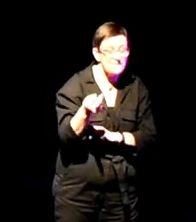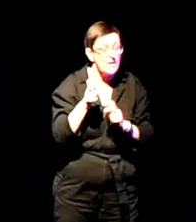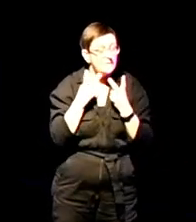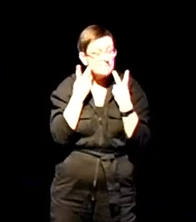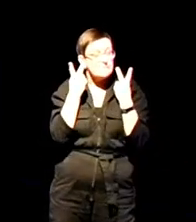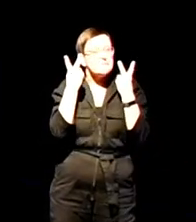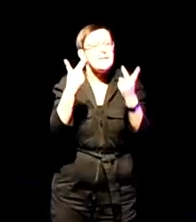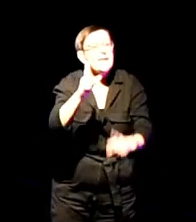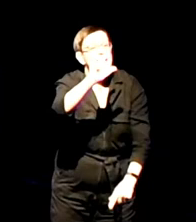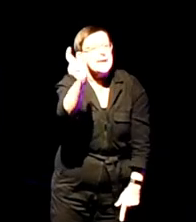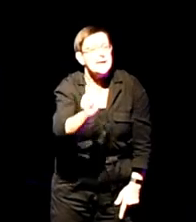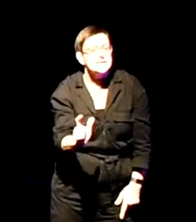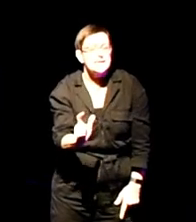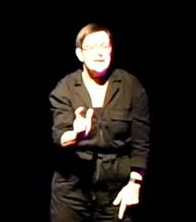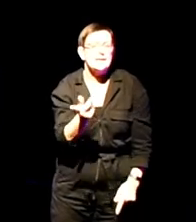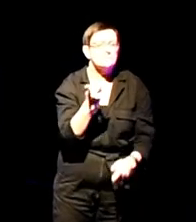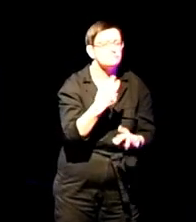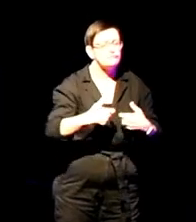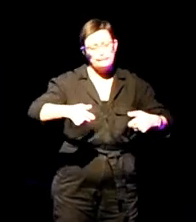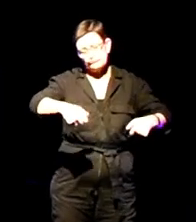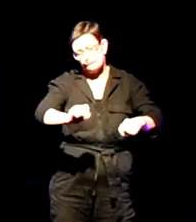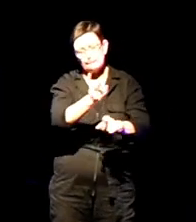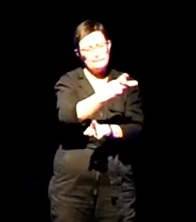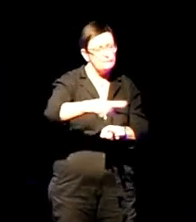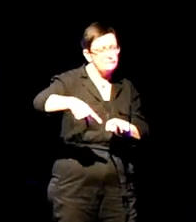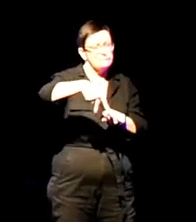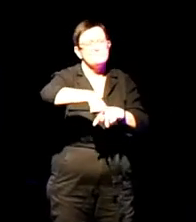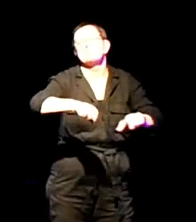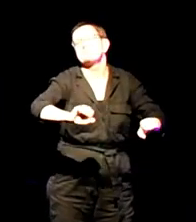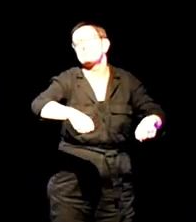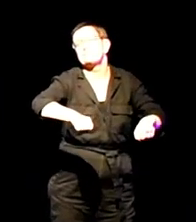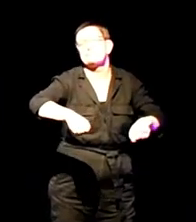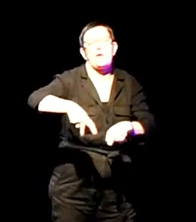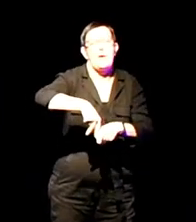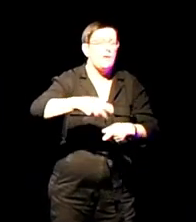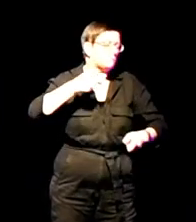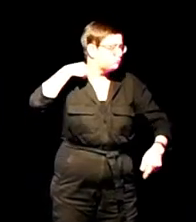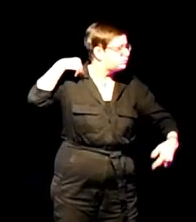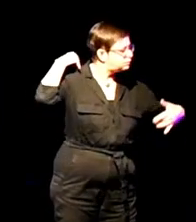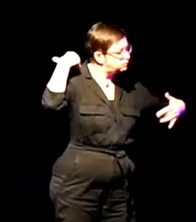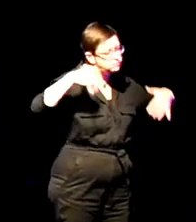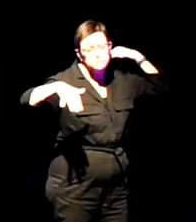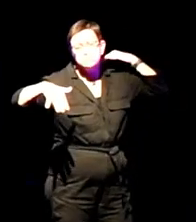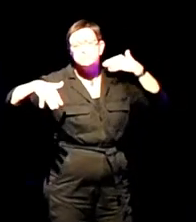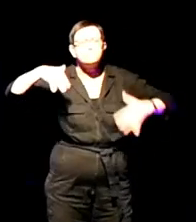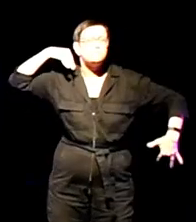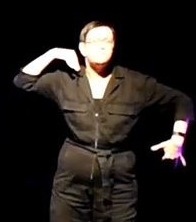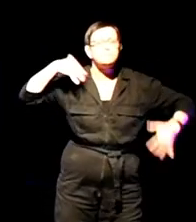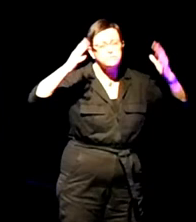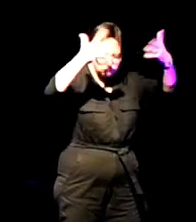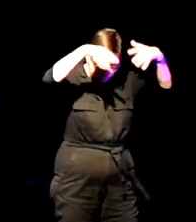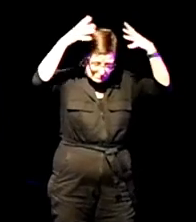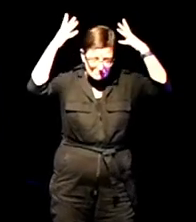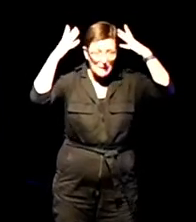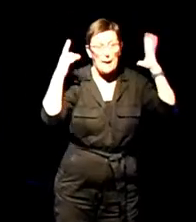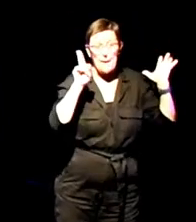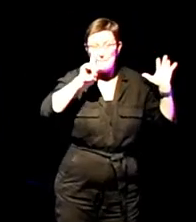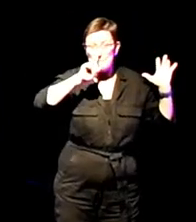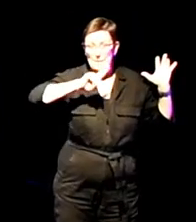to Italy. She's on the back of Aunt Lisa's Vespa, hair flying, helmet shiny